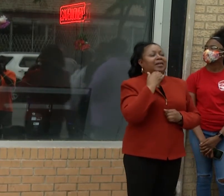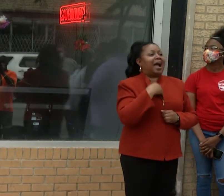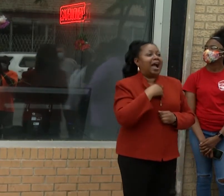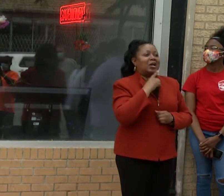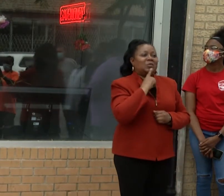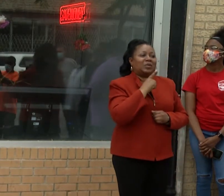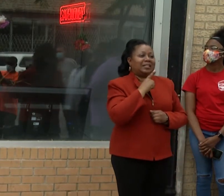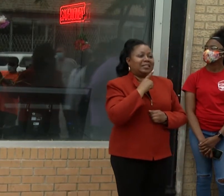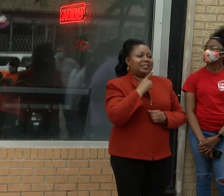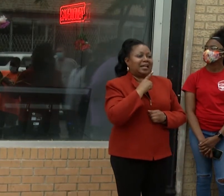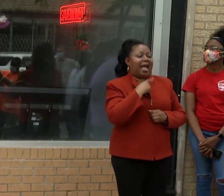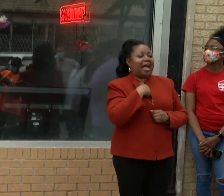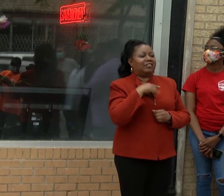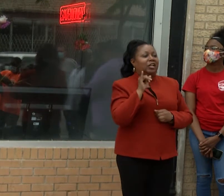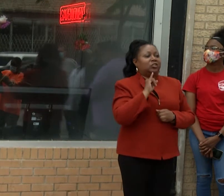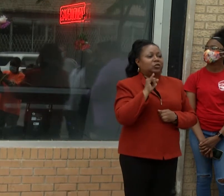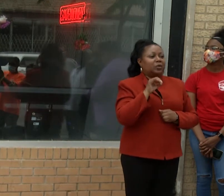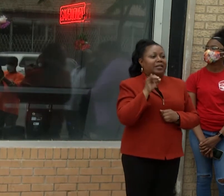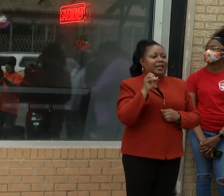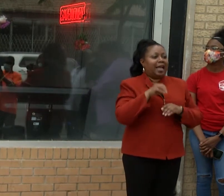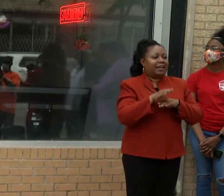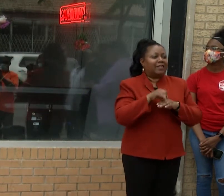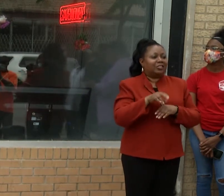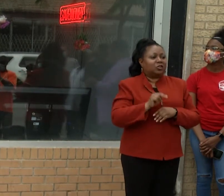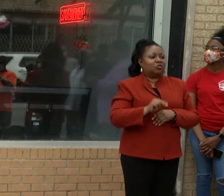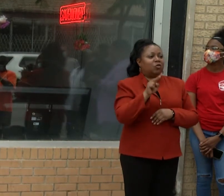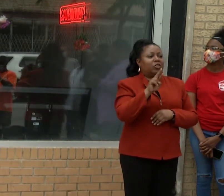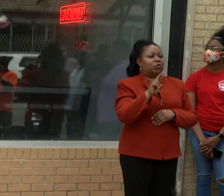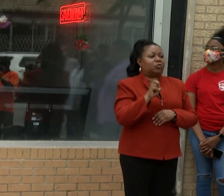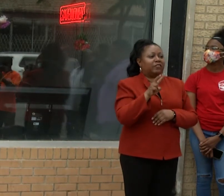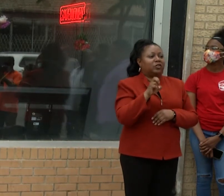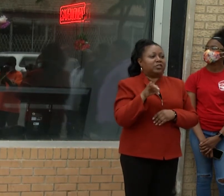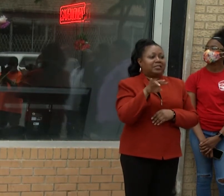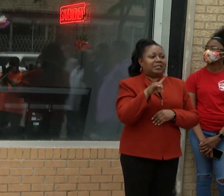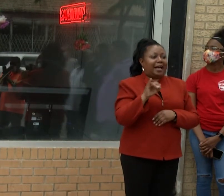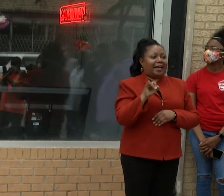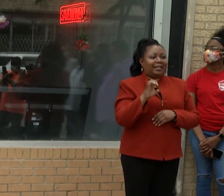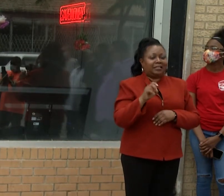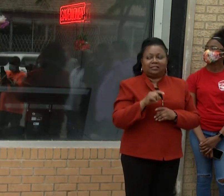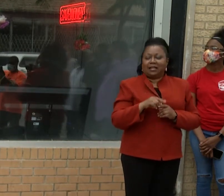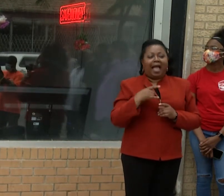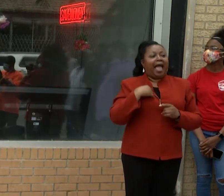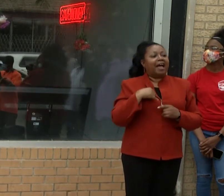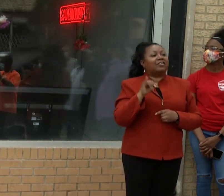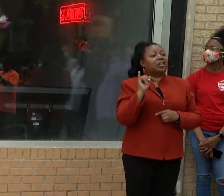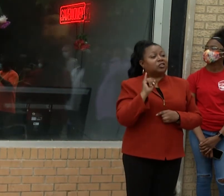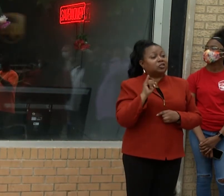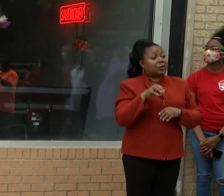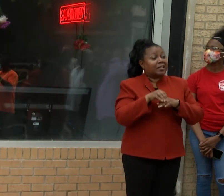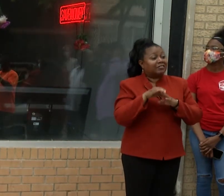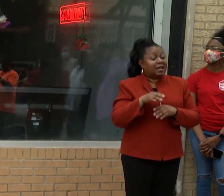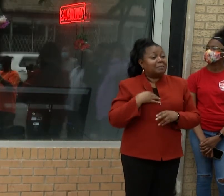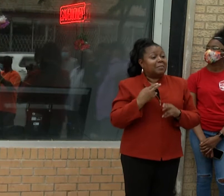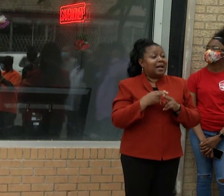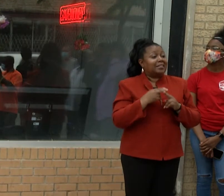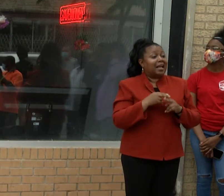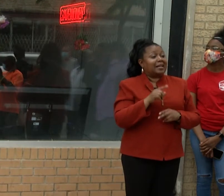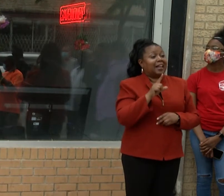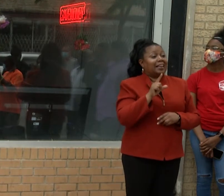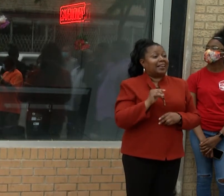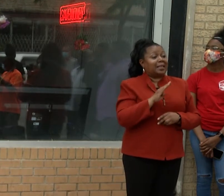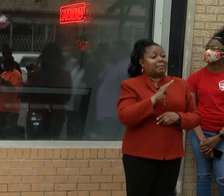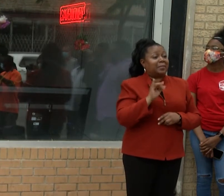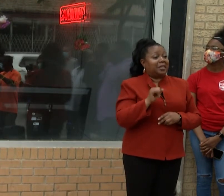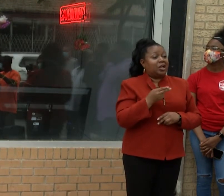I'm an insurance advisor in the North Riverside area. I'm sure all of you. I'm an insurance advisor. My name is Libby